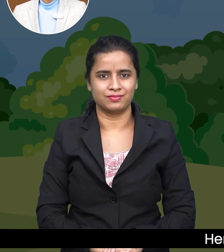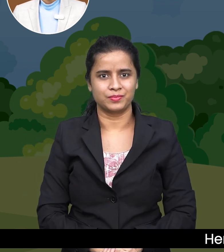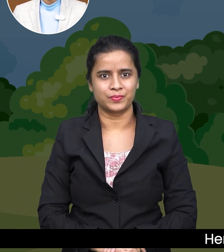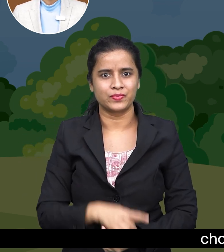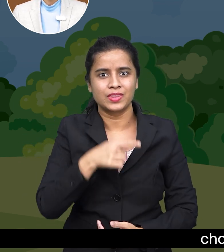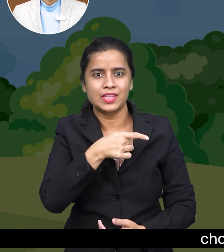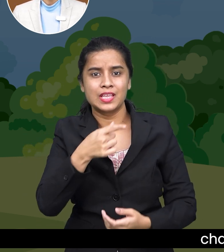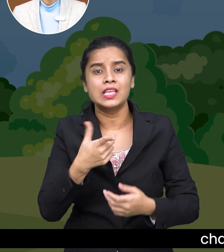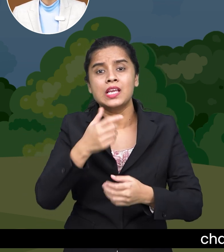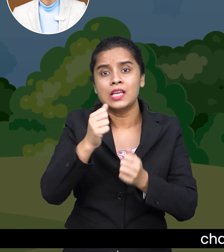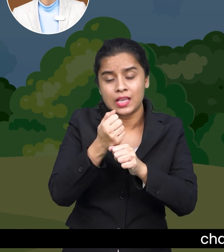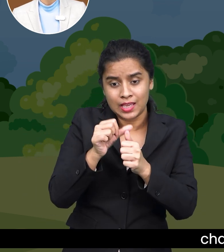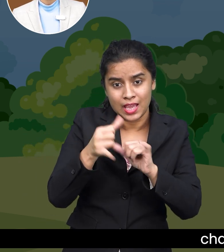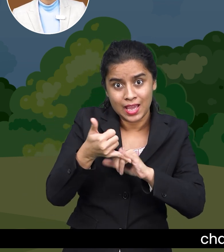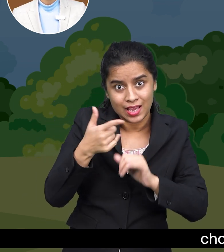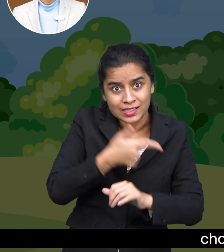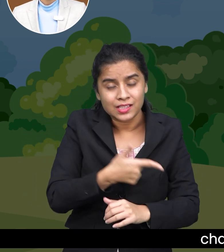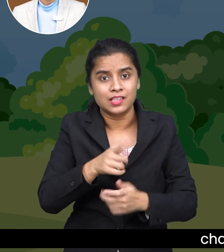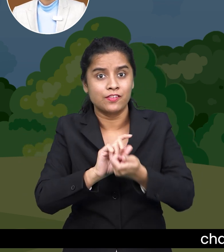Here the gases have changed into a liquid.